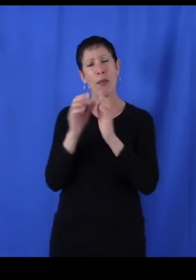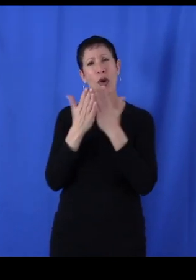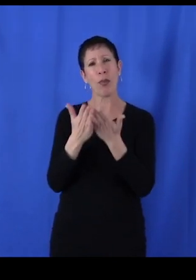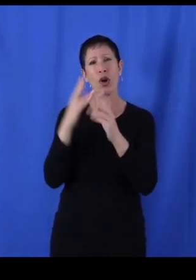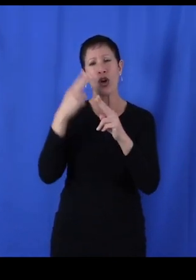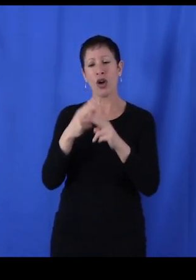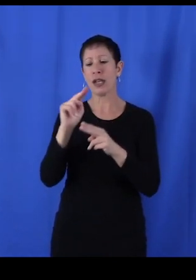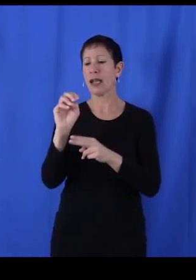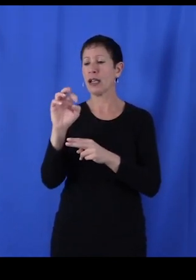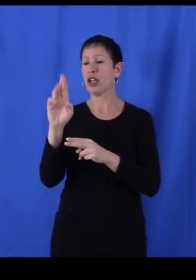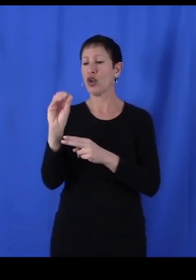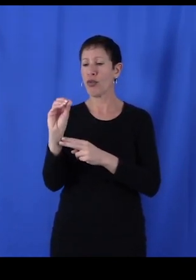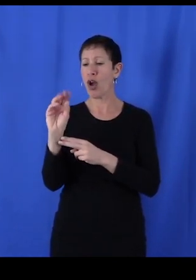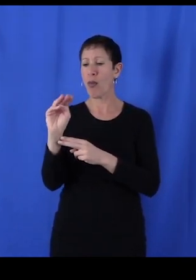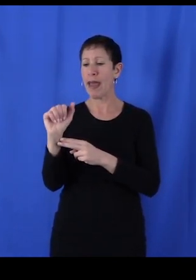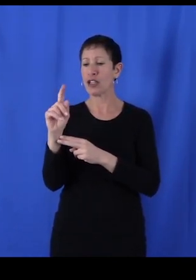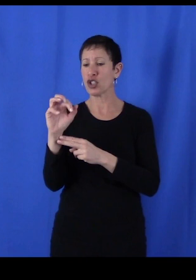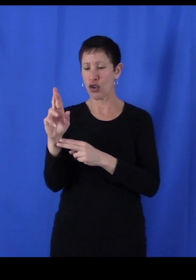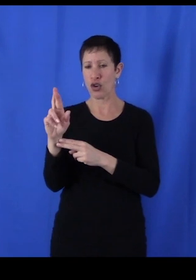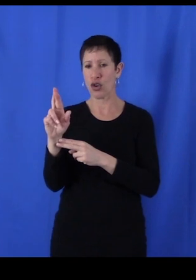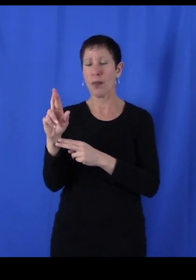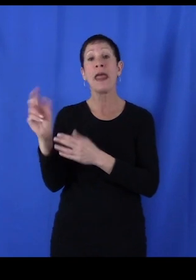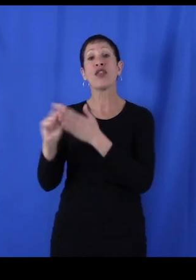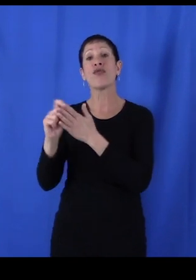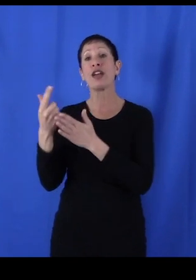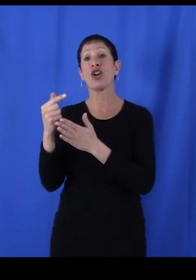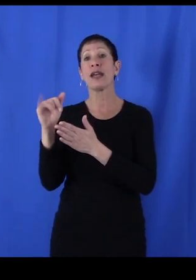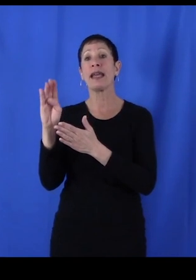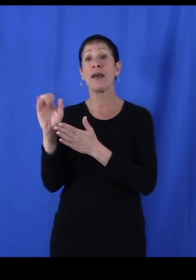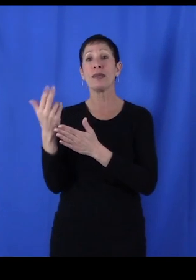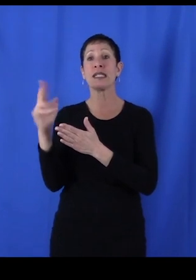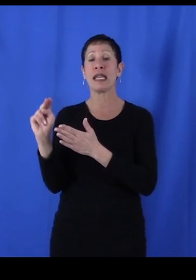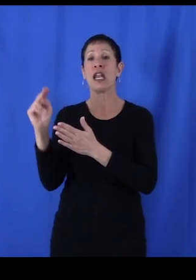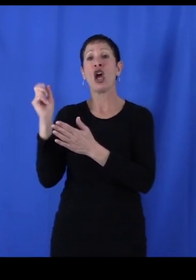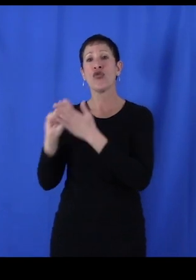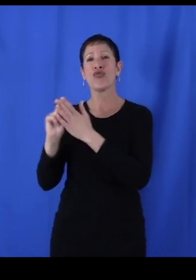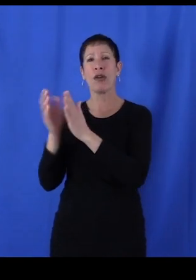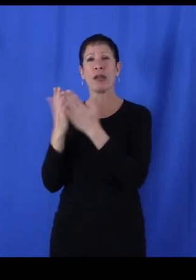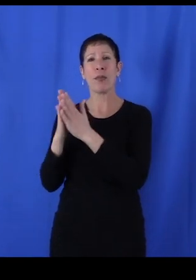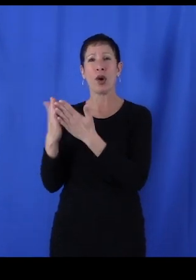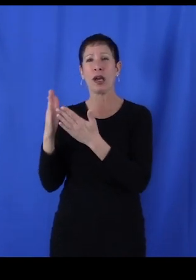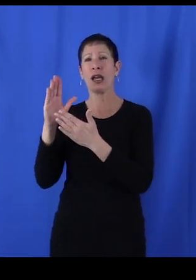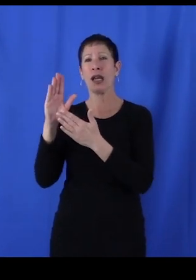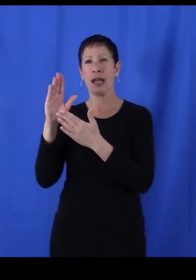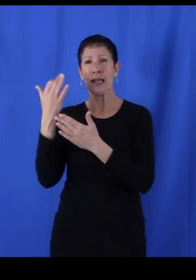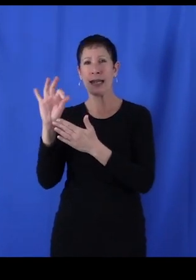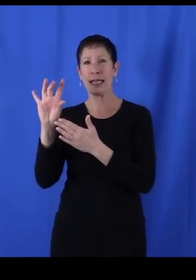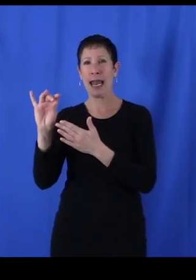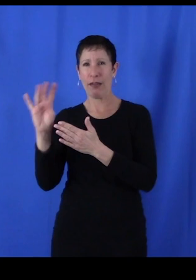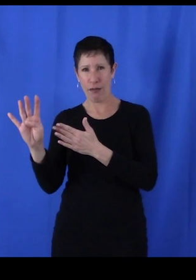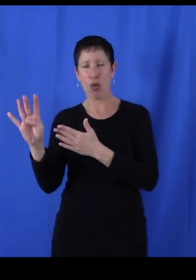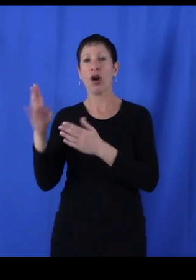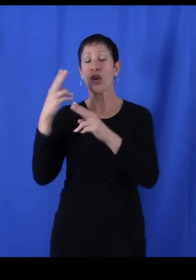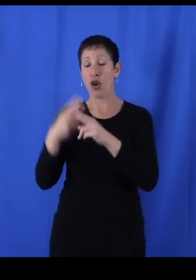cyberspace in his 1984 cyberpunk novel, Neuromancer. And Neuromancer literally takes place after